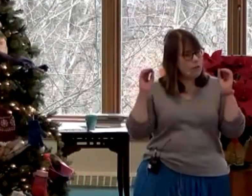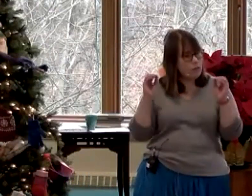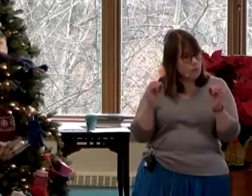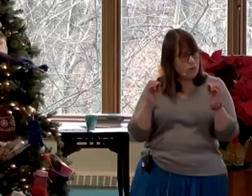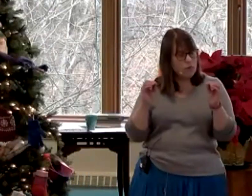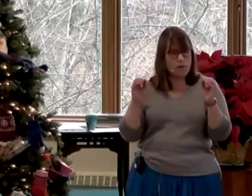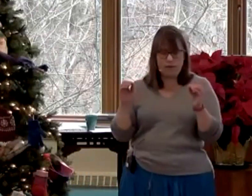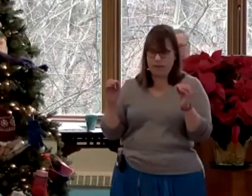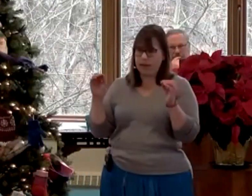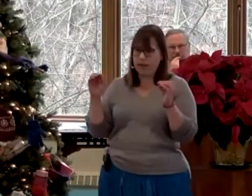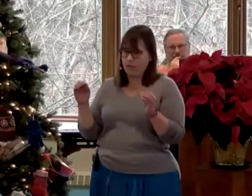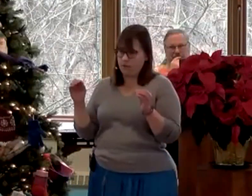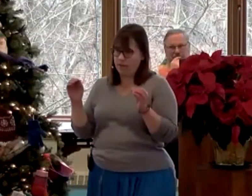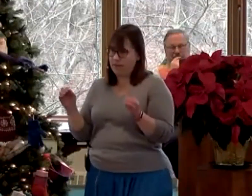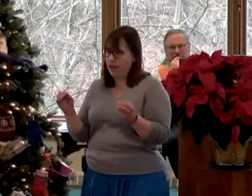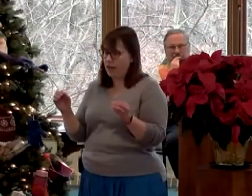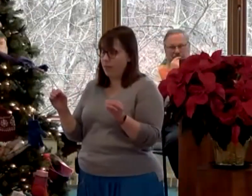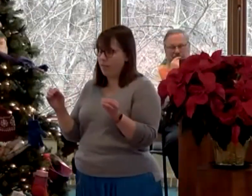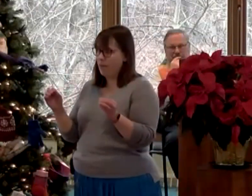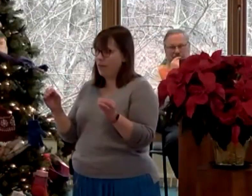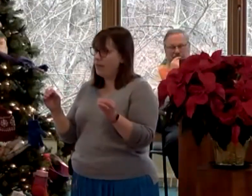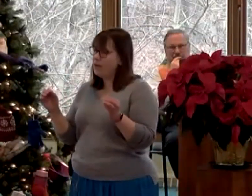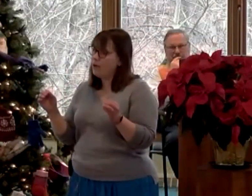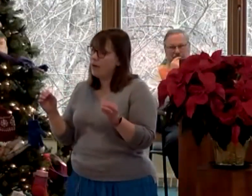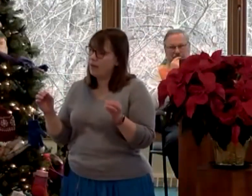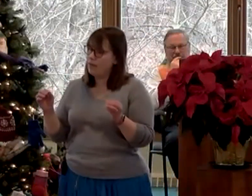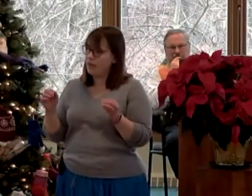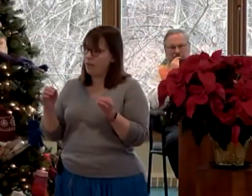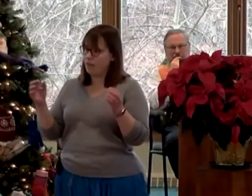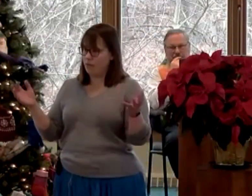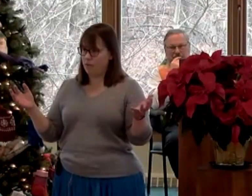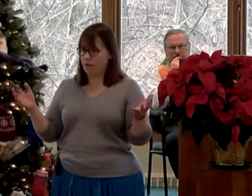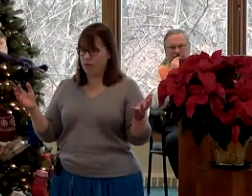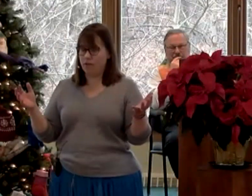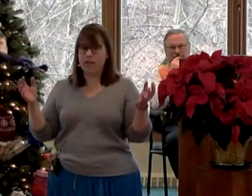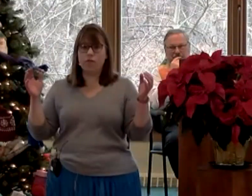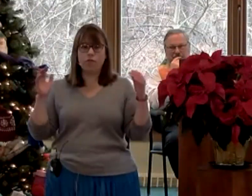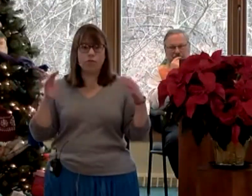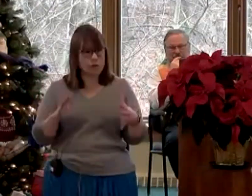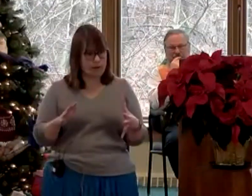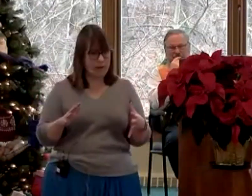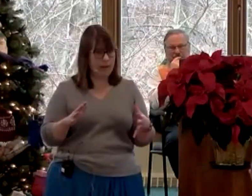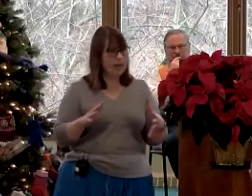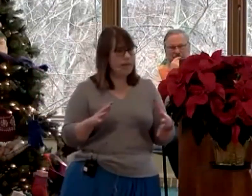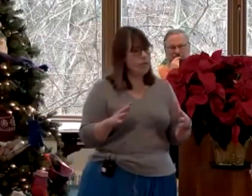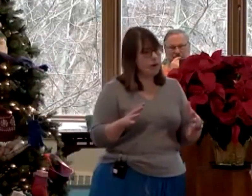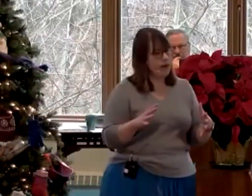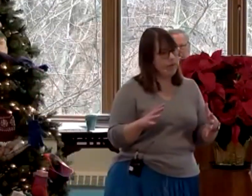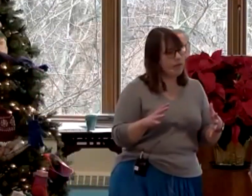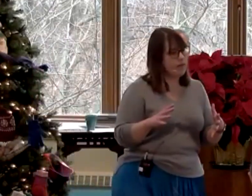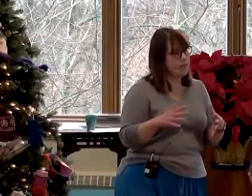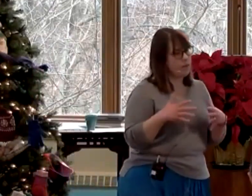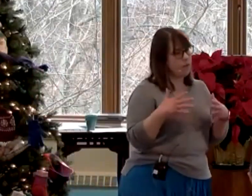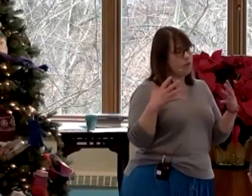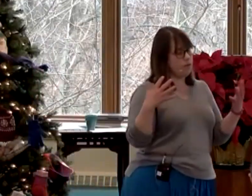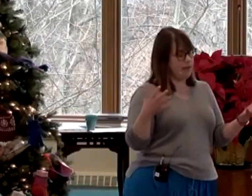the Jews who were living in Israel at the time, they didn't want to have to give up their Jewish culture, and they certainly didn't want to have